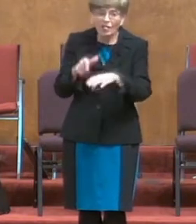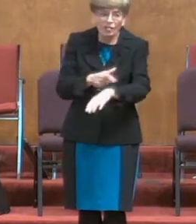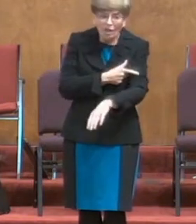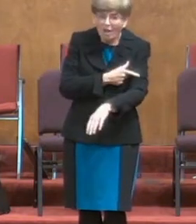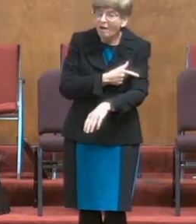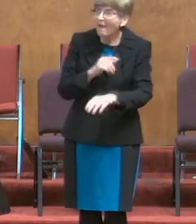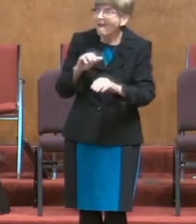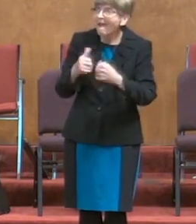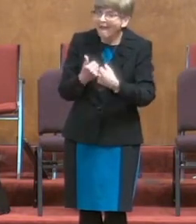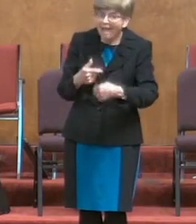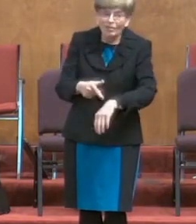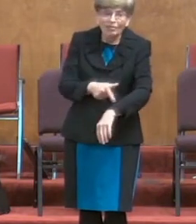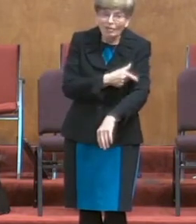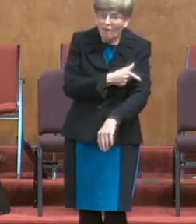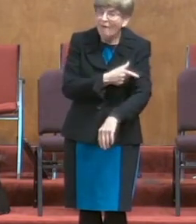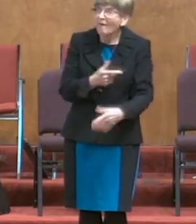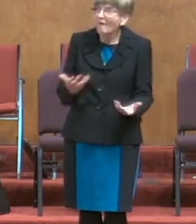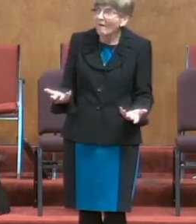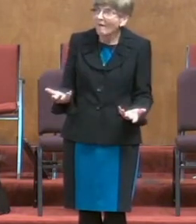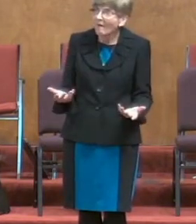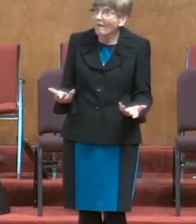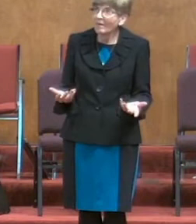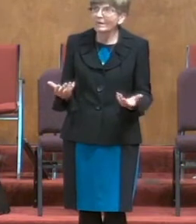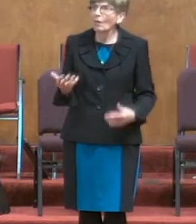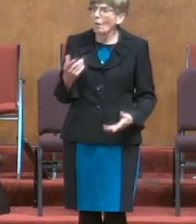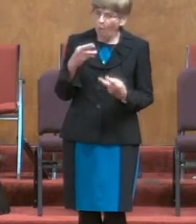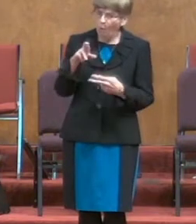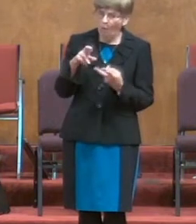this? How long? Why?"